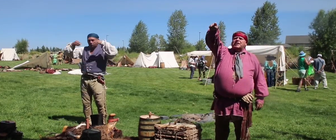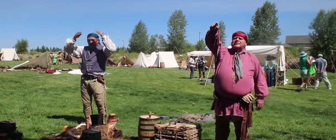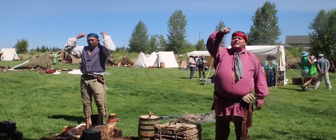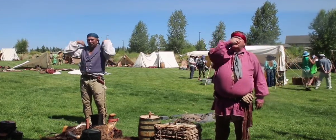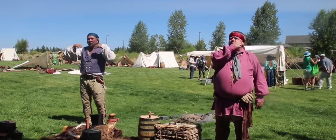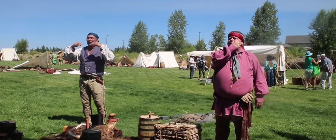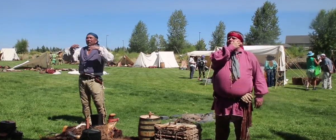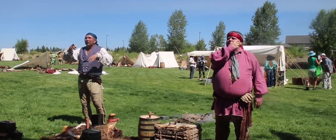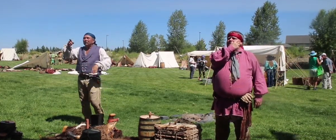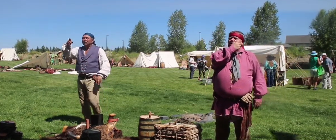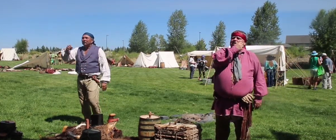sheep. there. Go ahead.